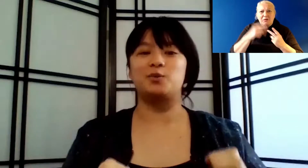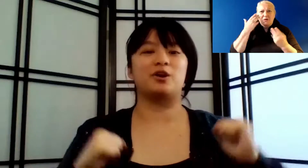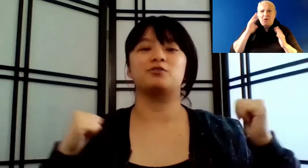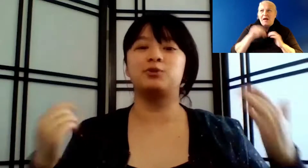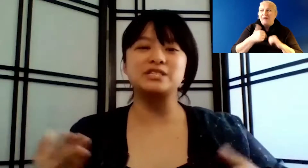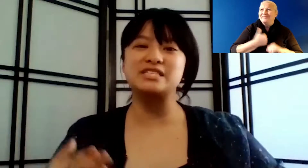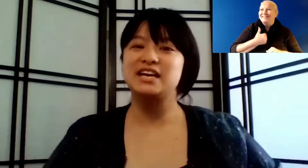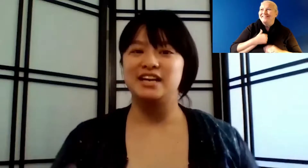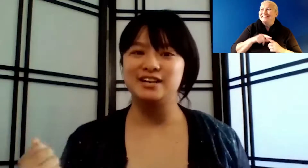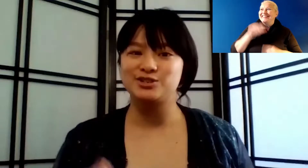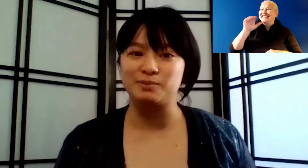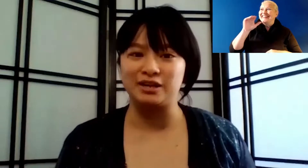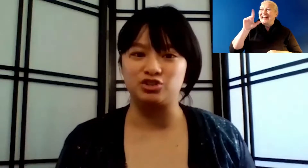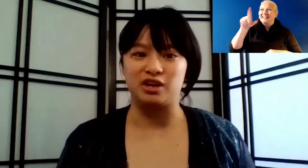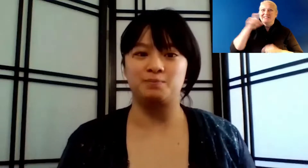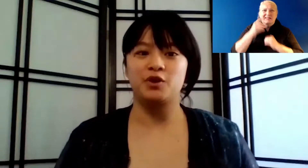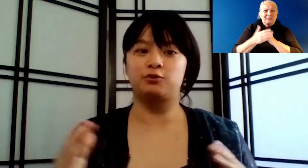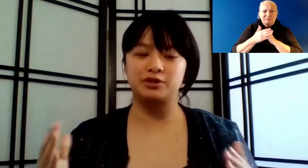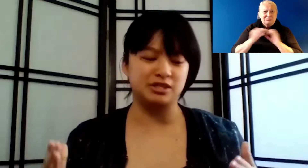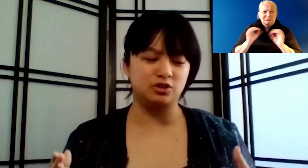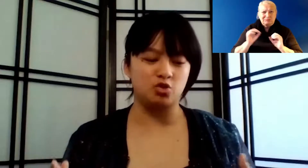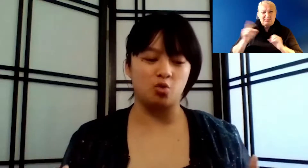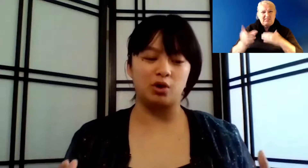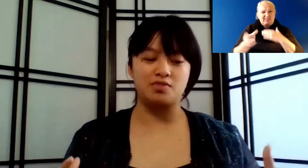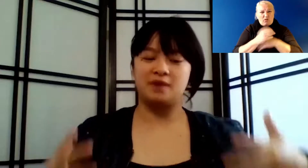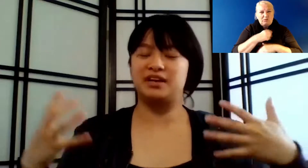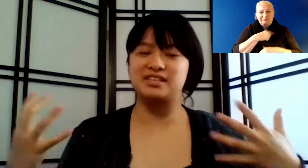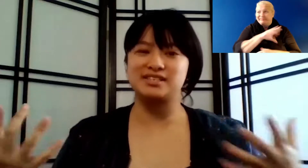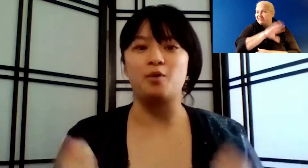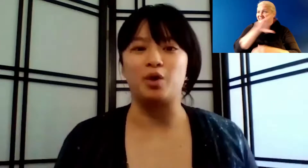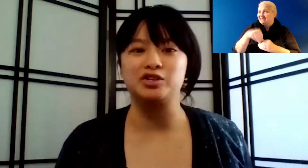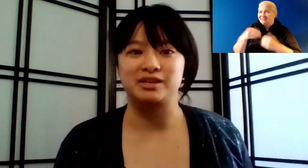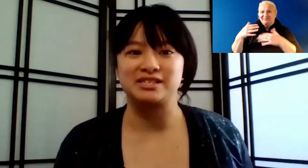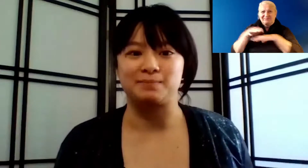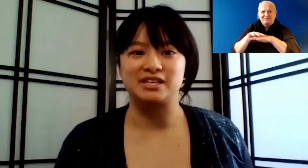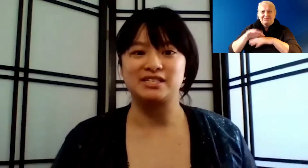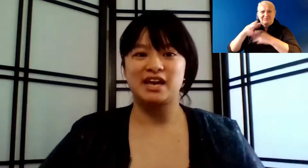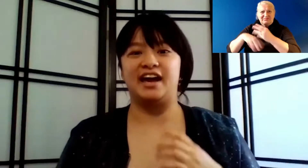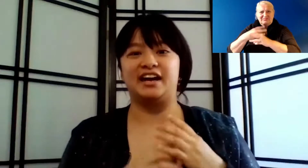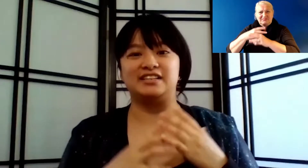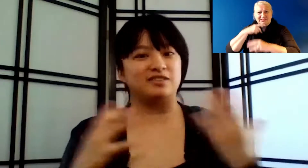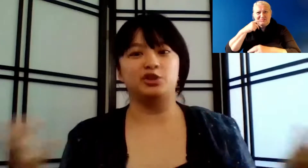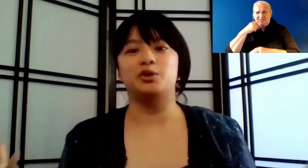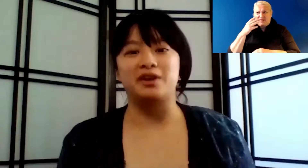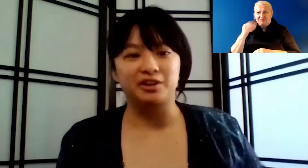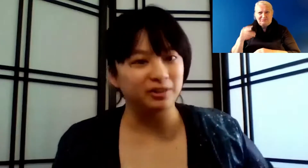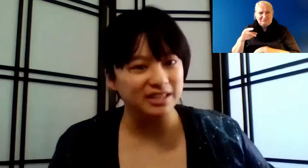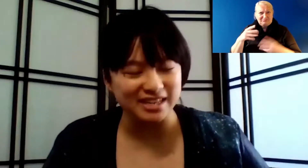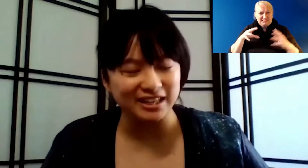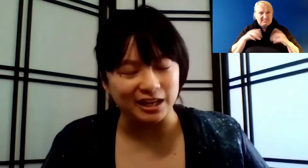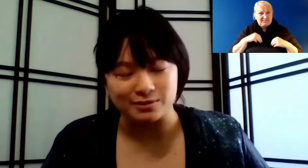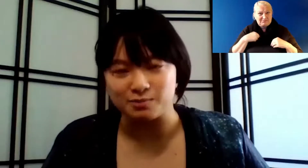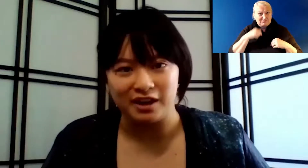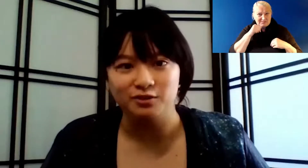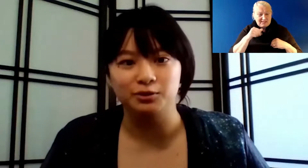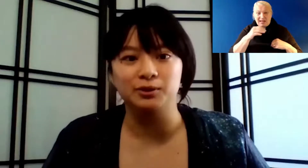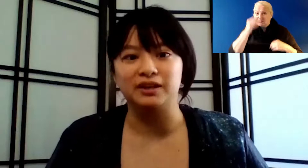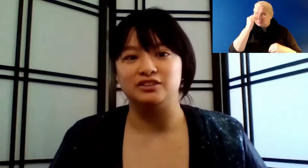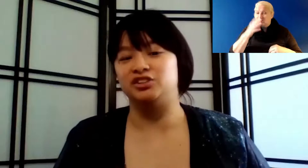are forced into the mainstream, forced into a world that does not want to accept us. And even though I regularly stated that it was painful and